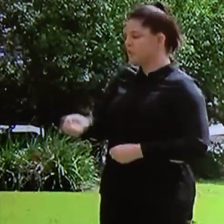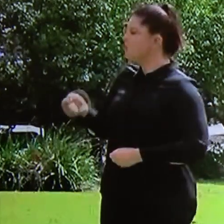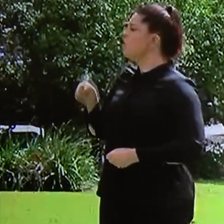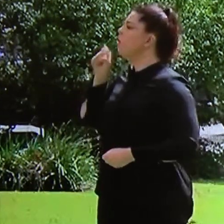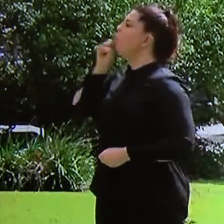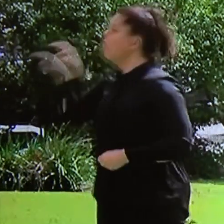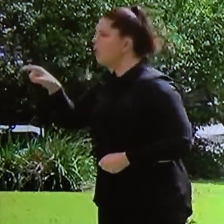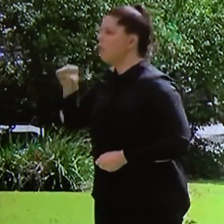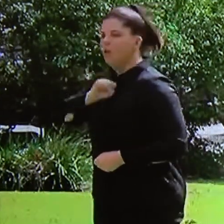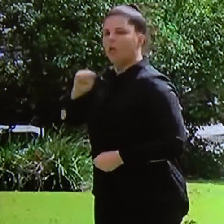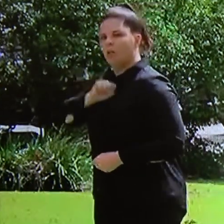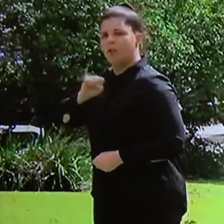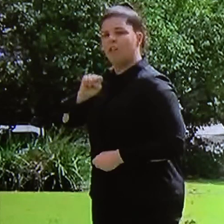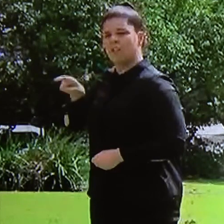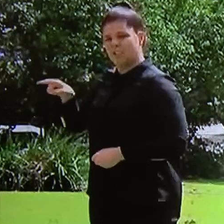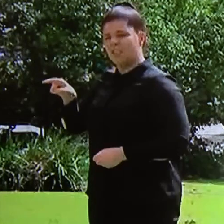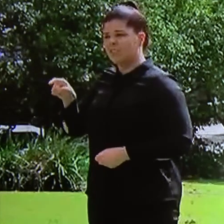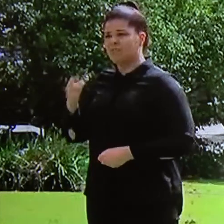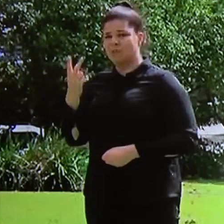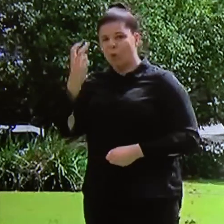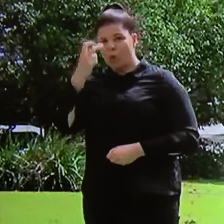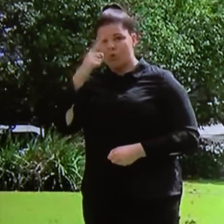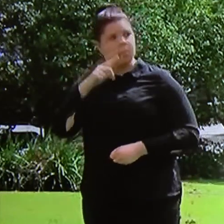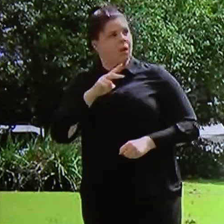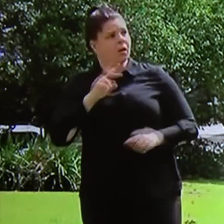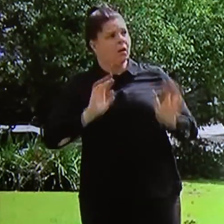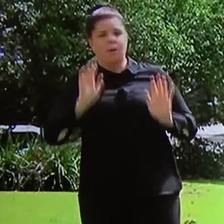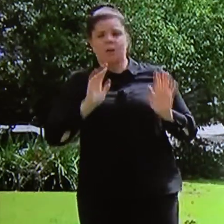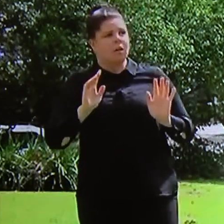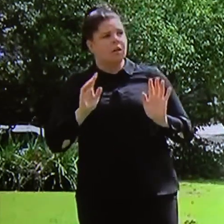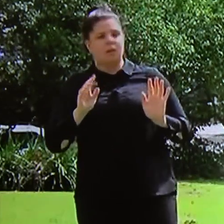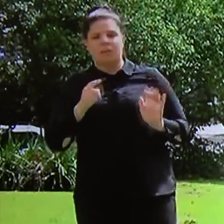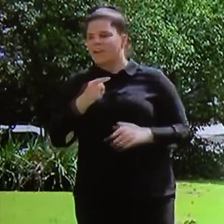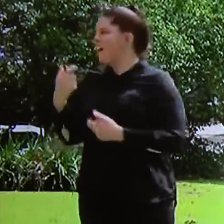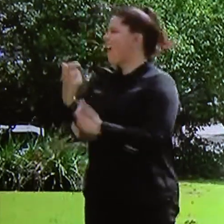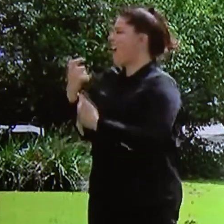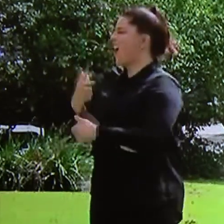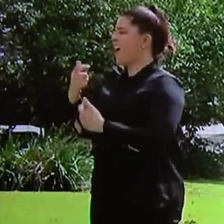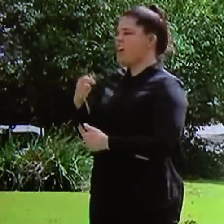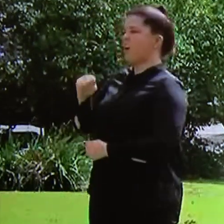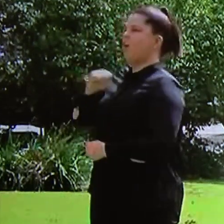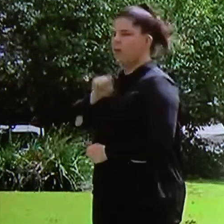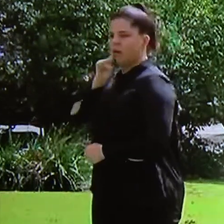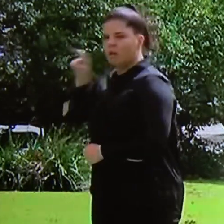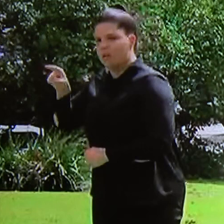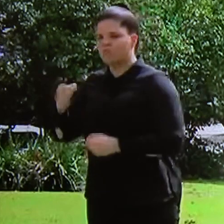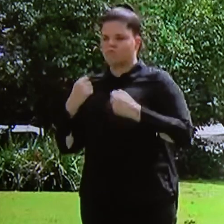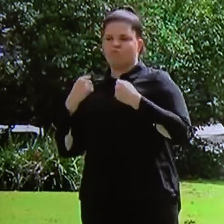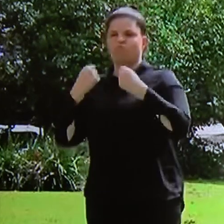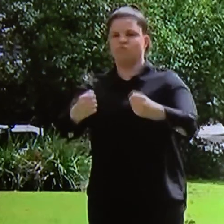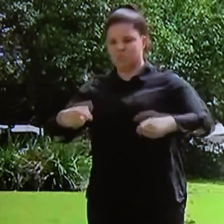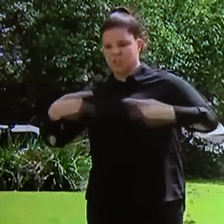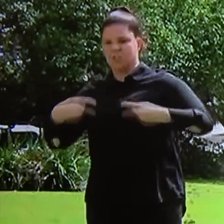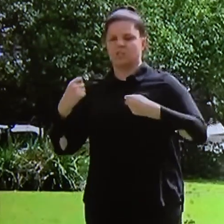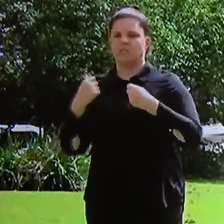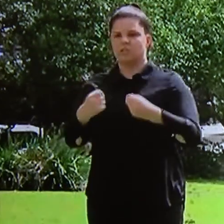at these two elderly people, causing them a great deal of distress. They laughed inside the vehicle and drove off. The police have the number